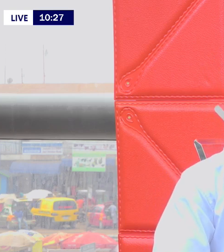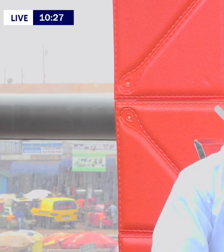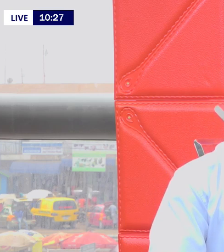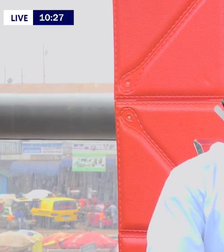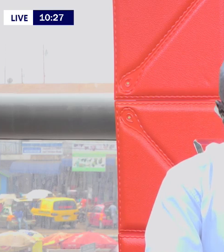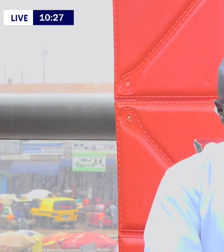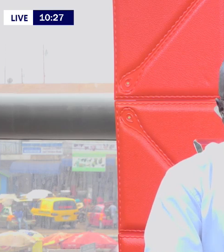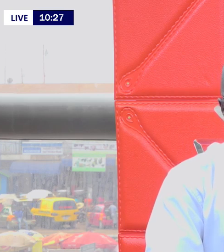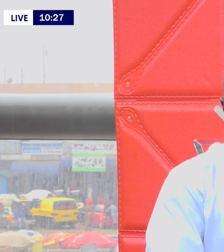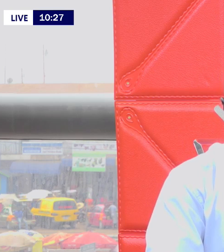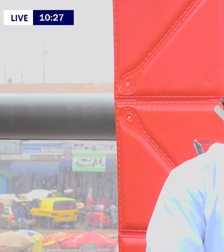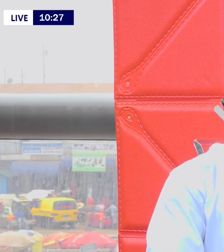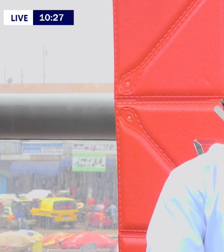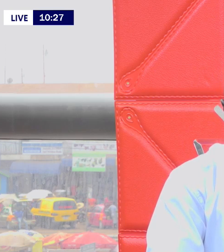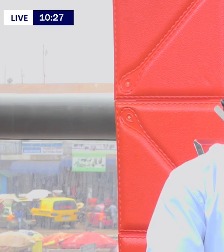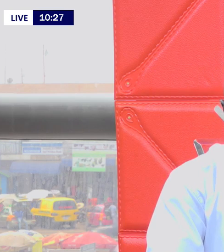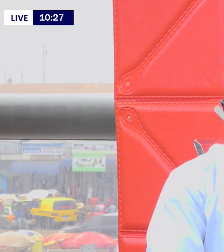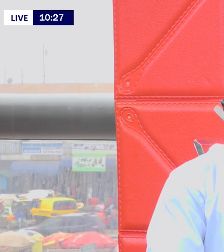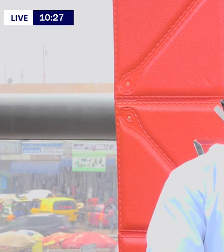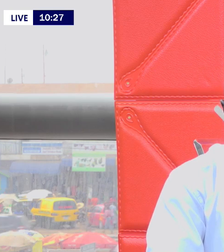Commission for their training manual? You ask.